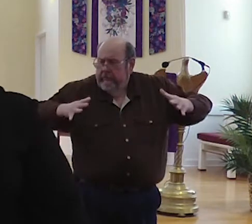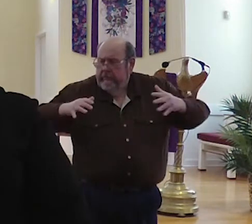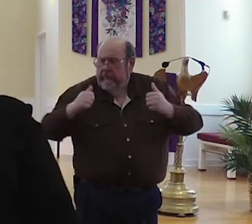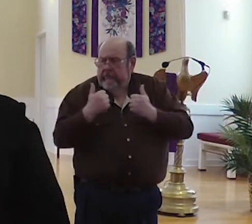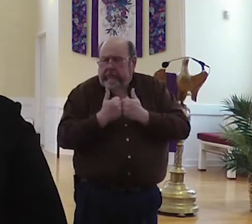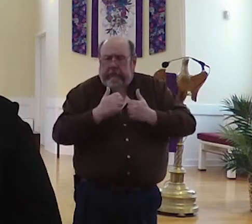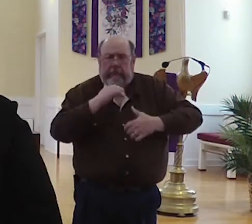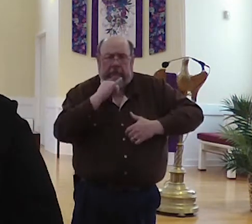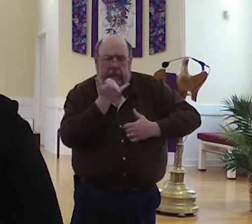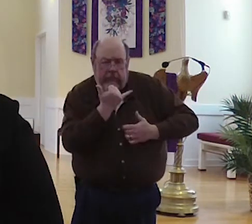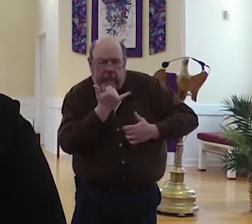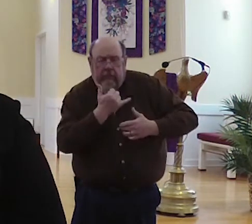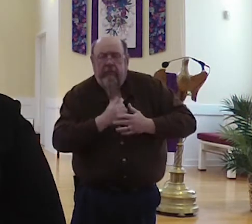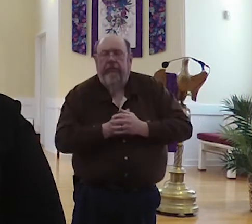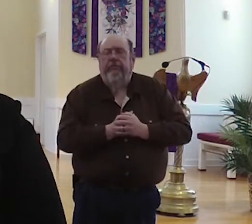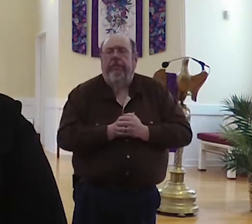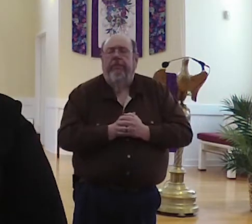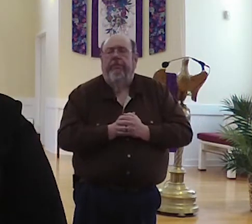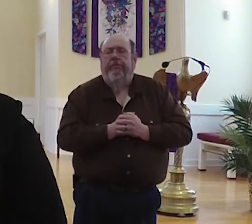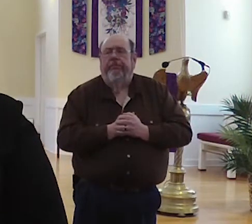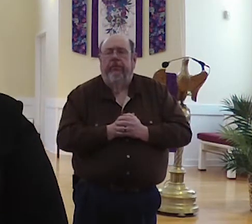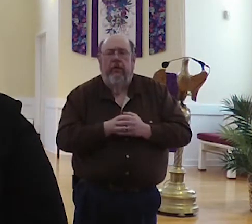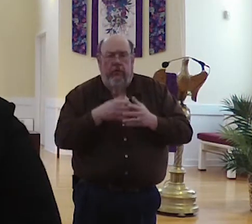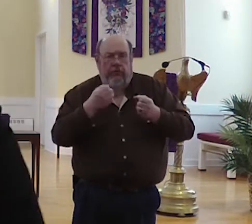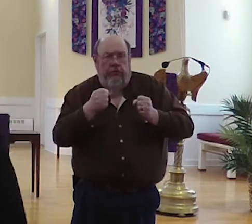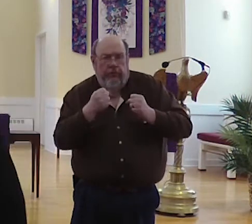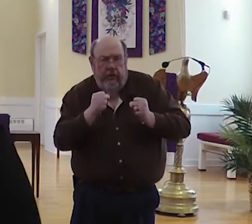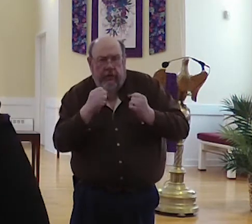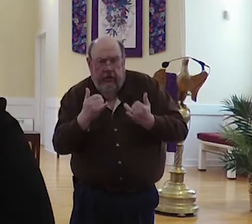else. All right. Let's give it a try.